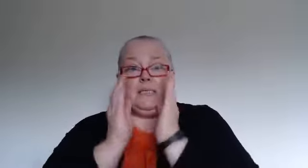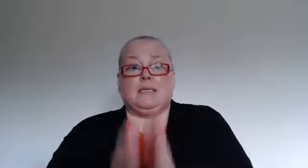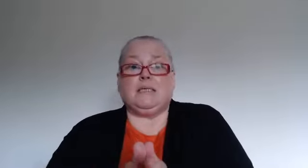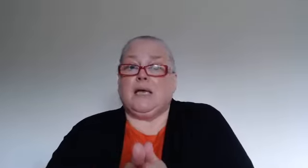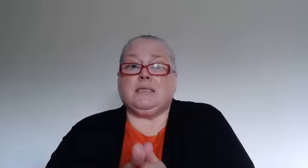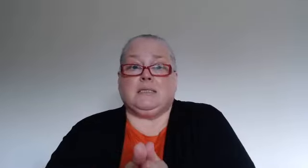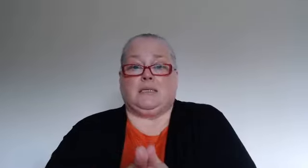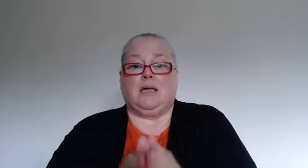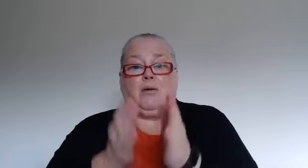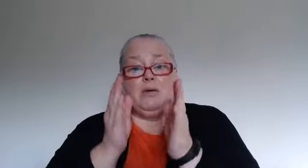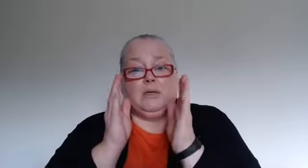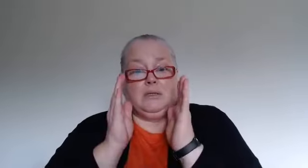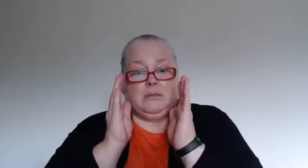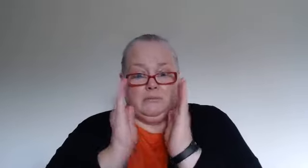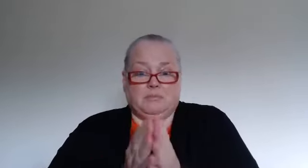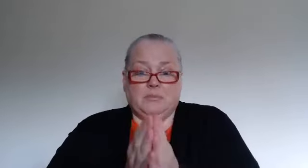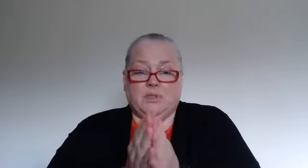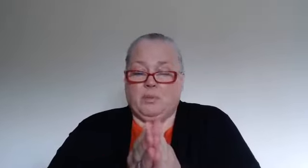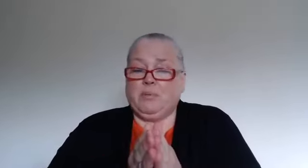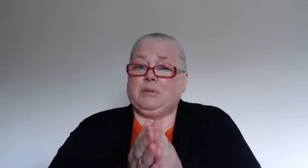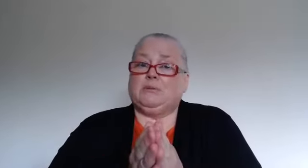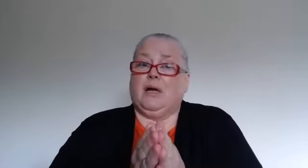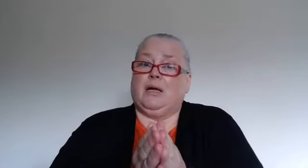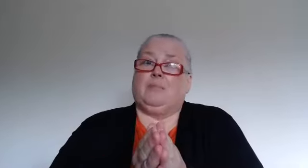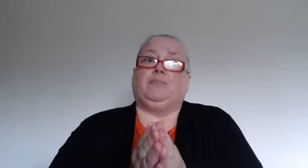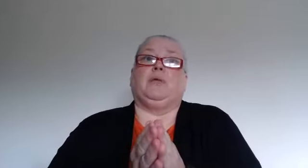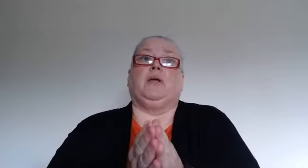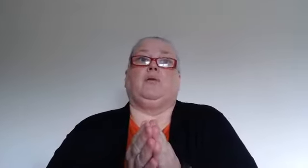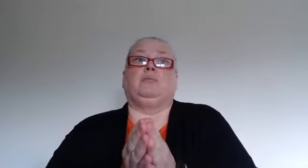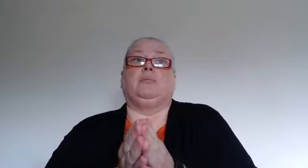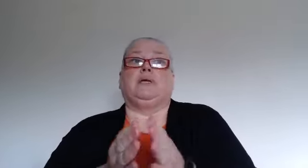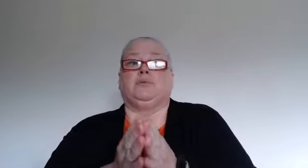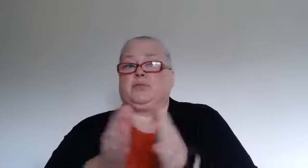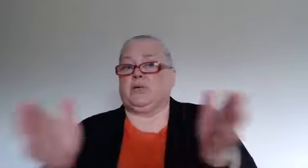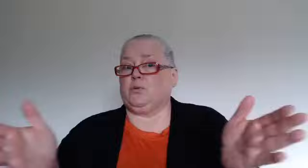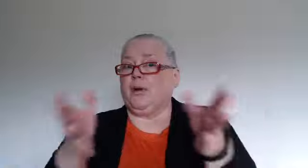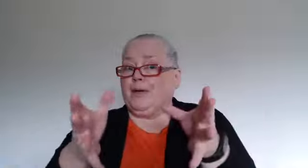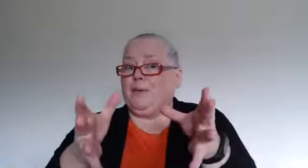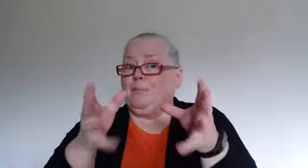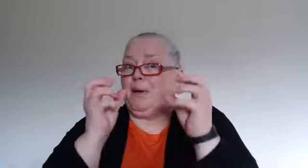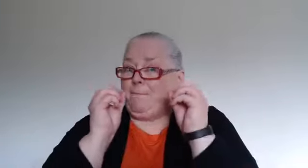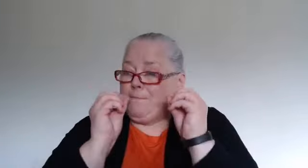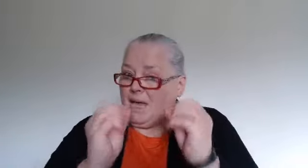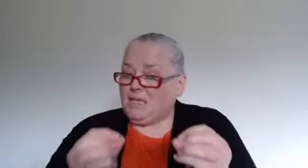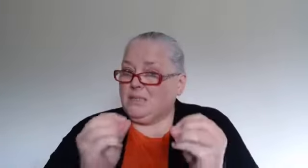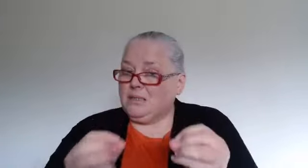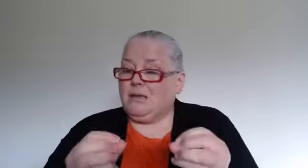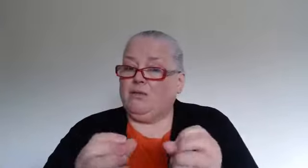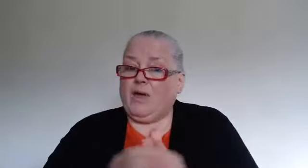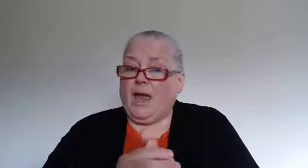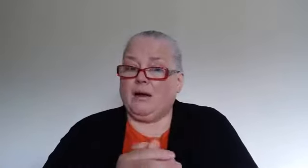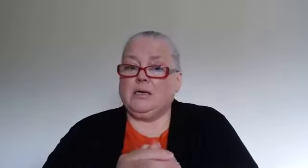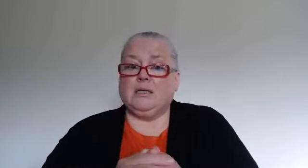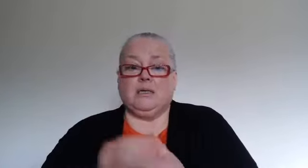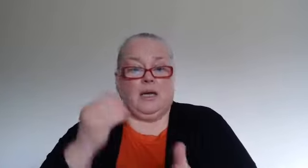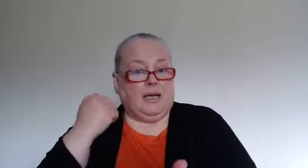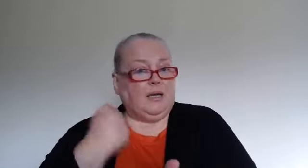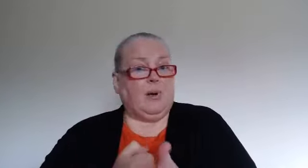a necessity. Now, some people, mightn't understand what I mean by basic self-care, and I keep harping